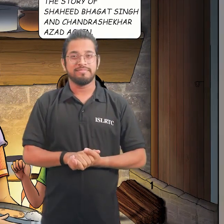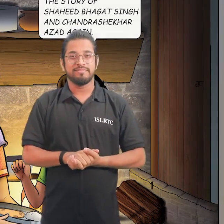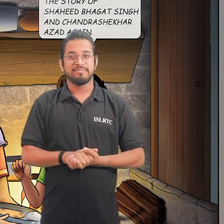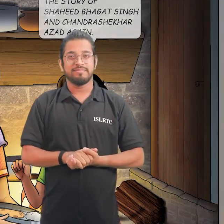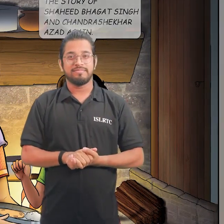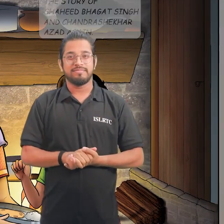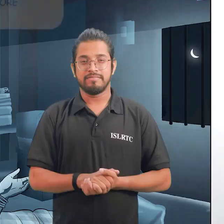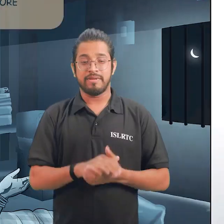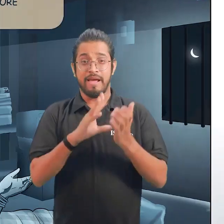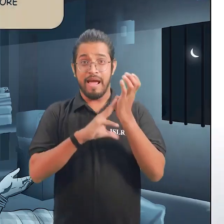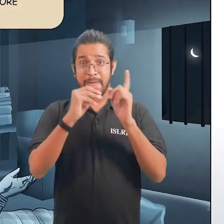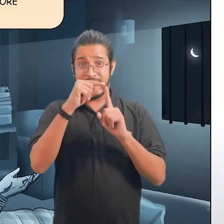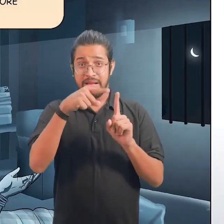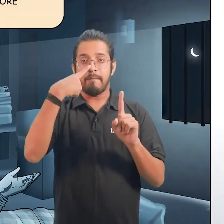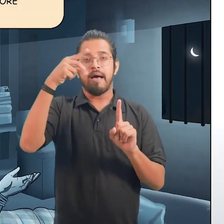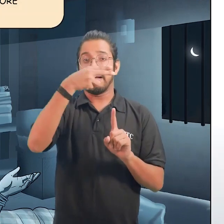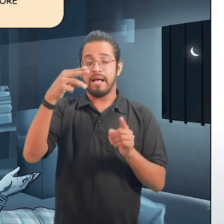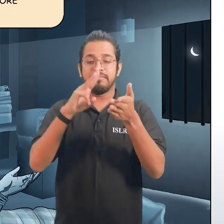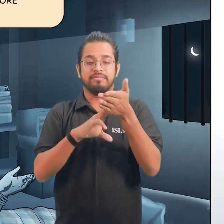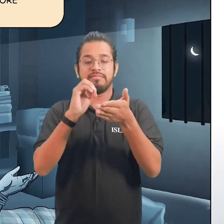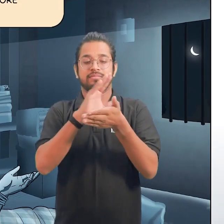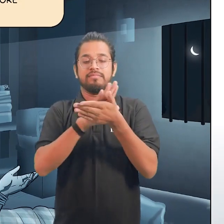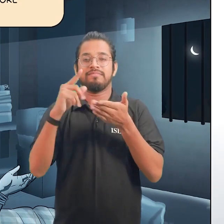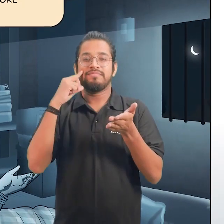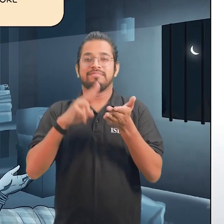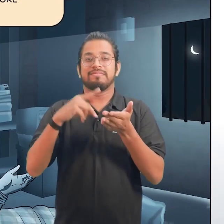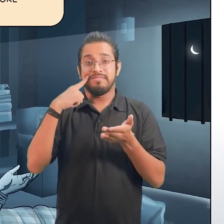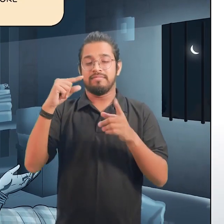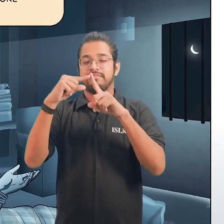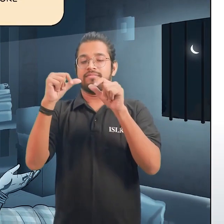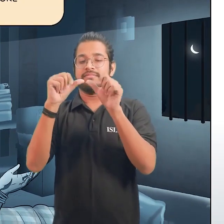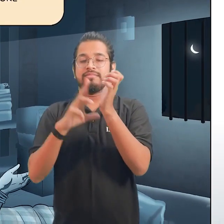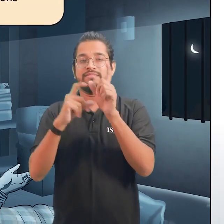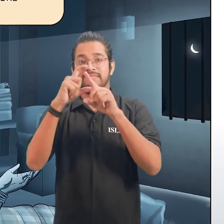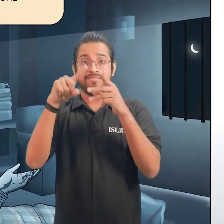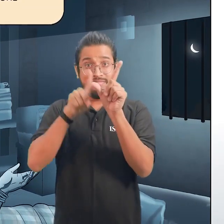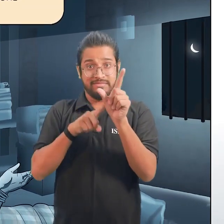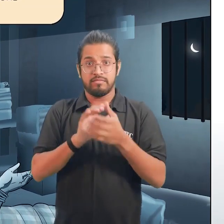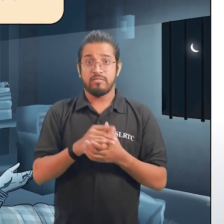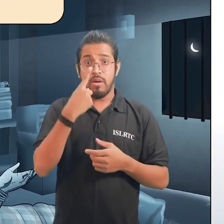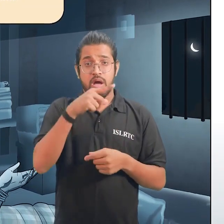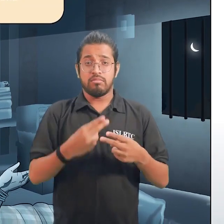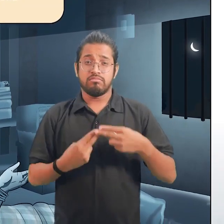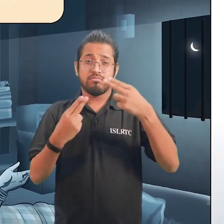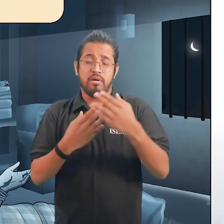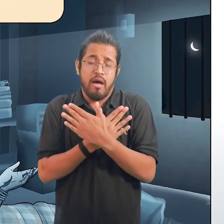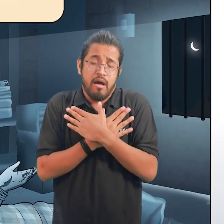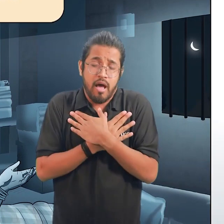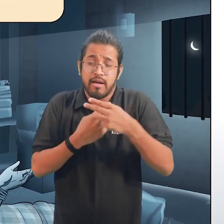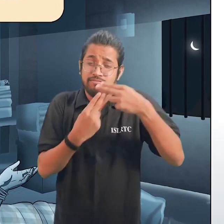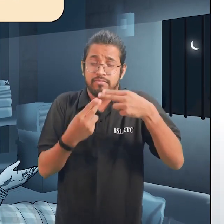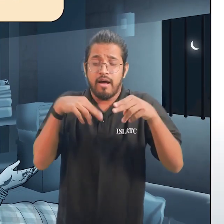you eat your food. Manoj's mother, Mohini Pandey, affectionately narrated stories